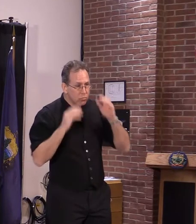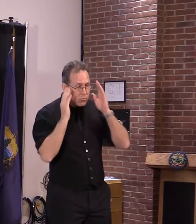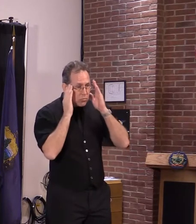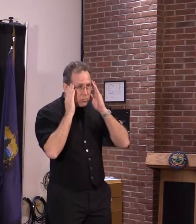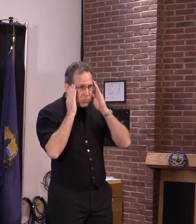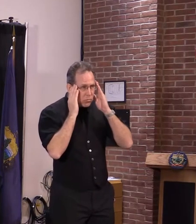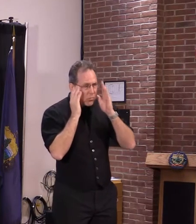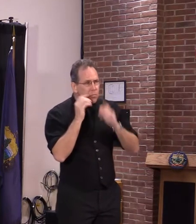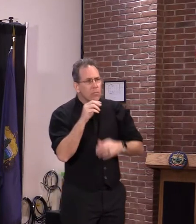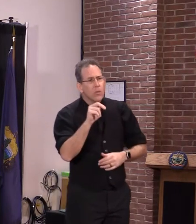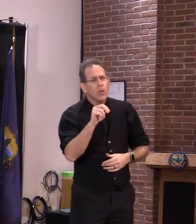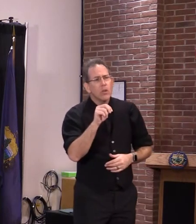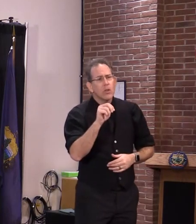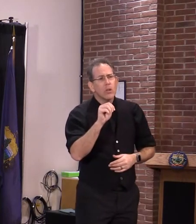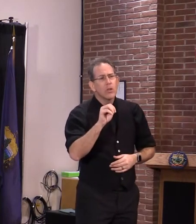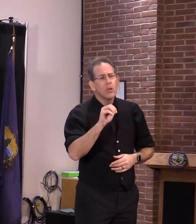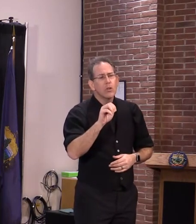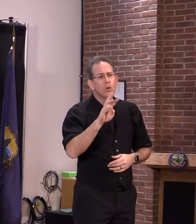Chris Roy?